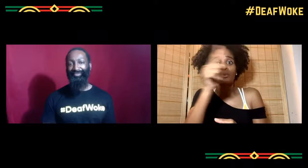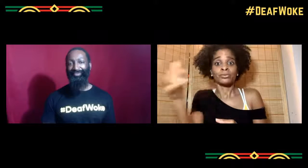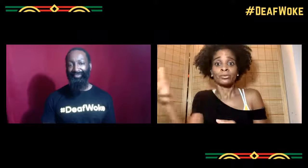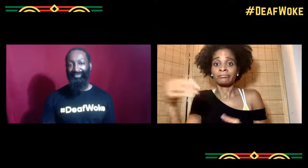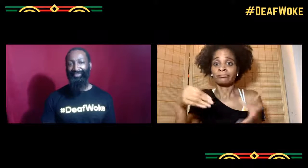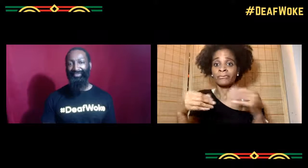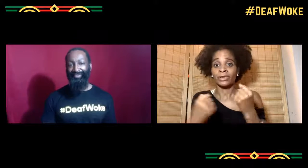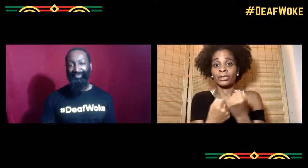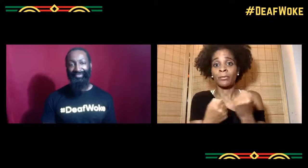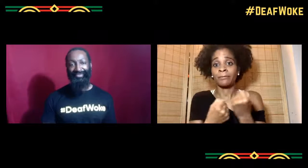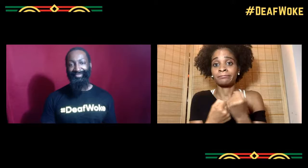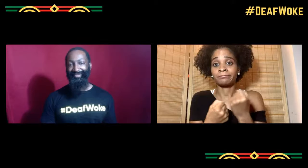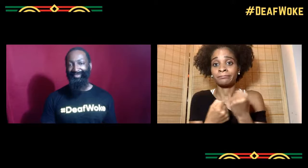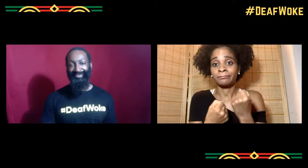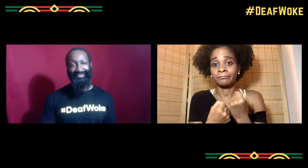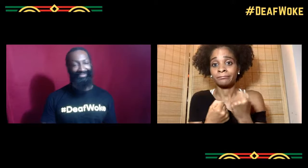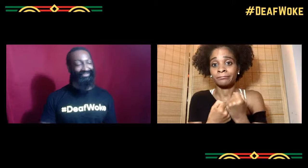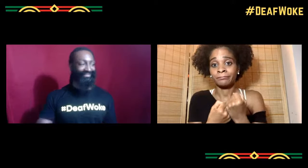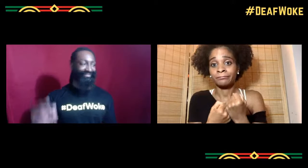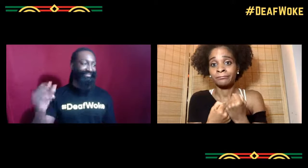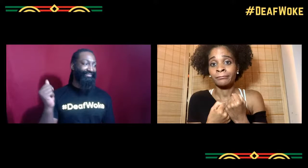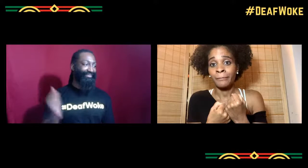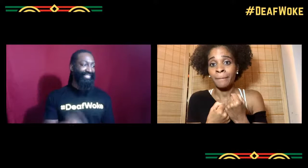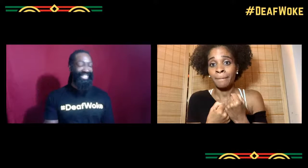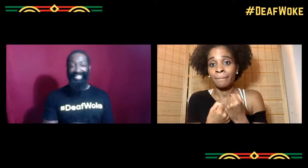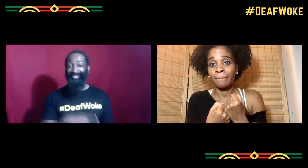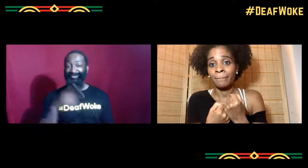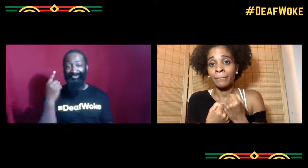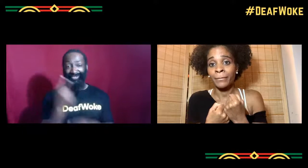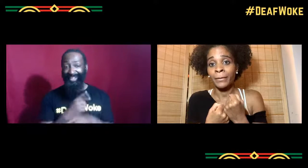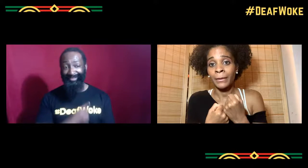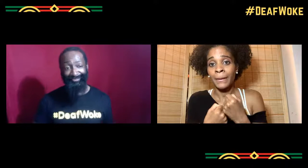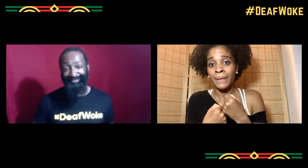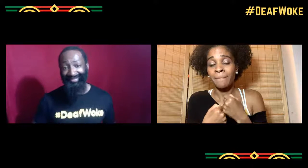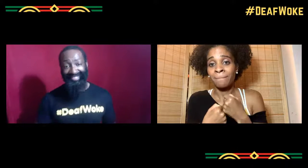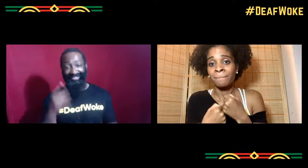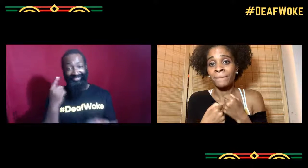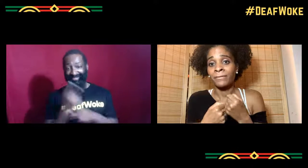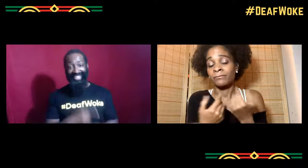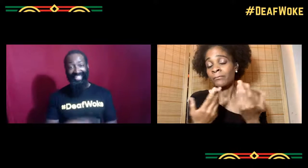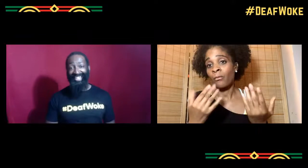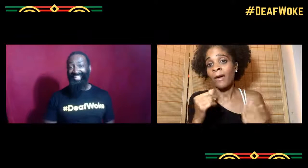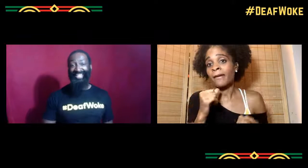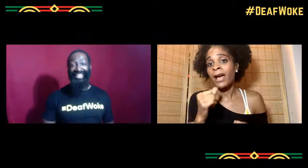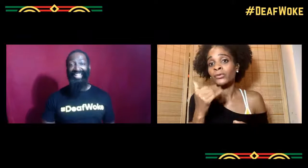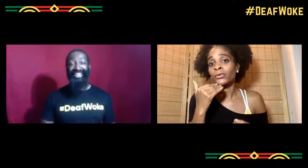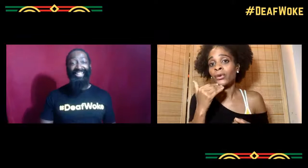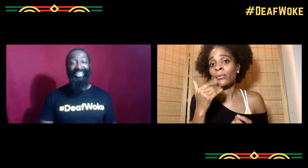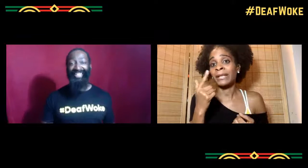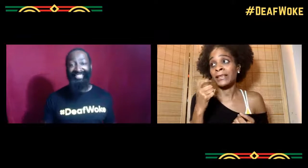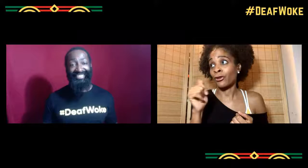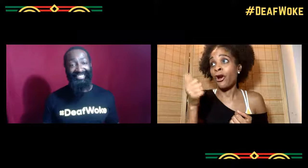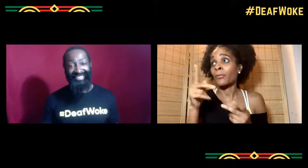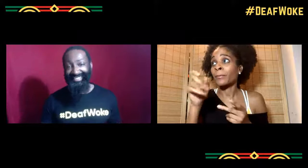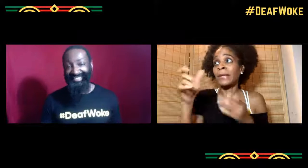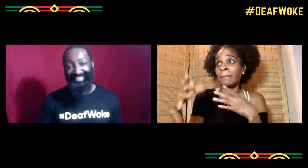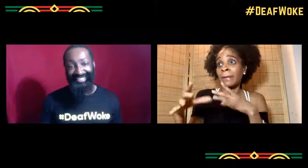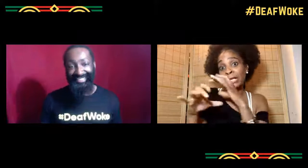yes, be in their area of interest, but also support others. Right. Right.